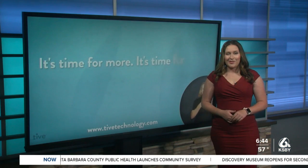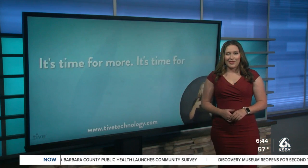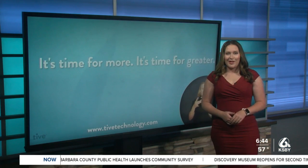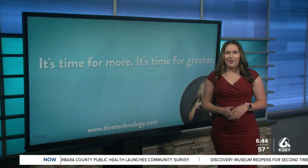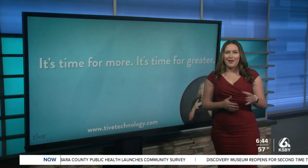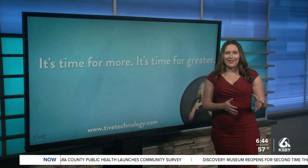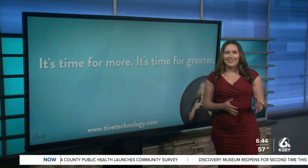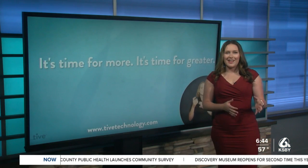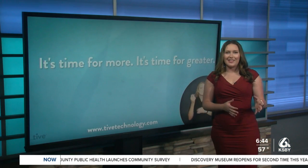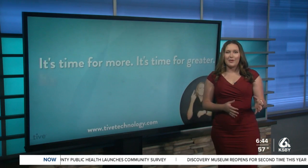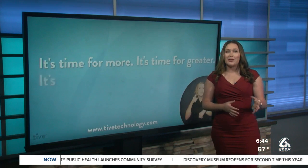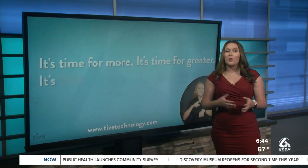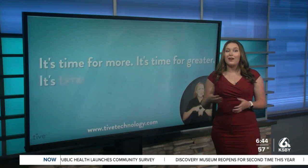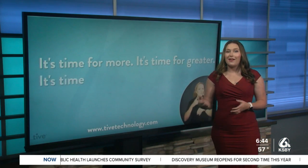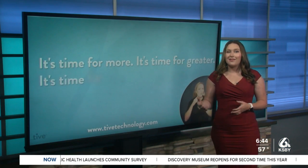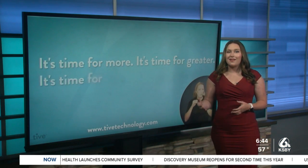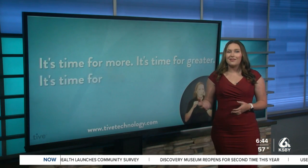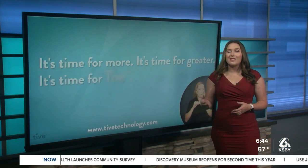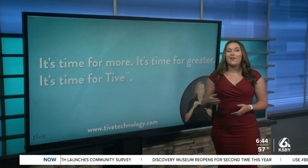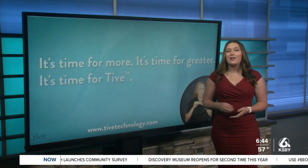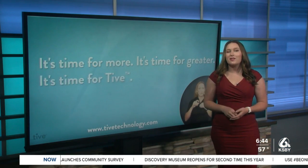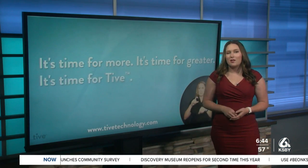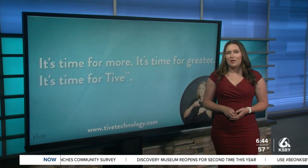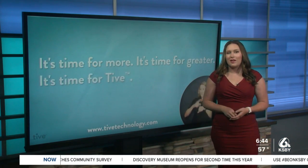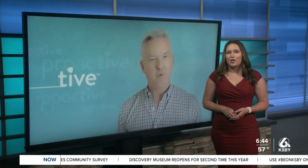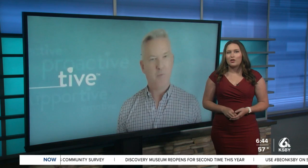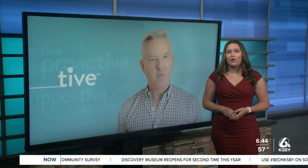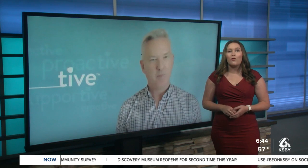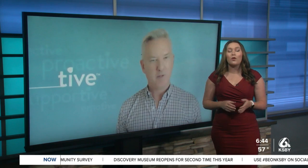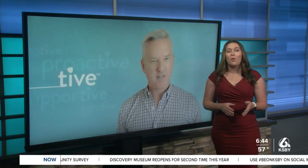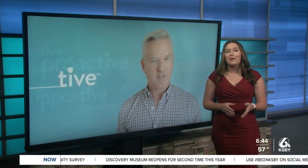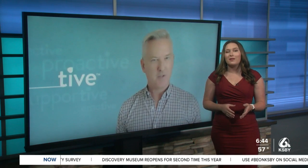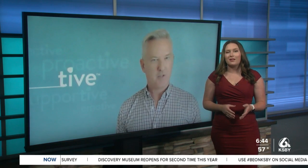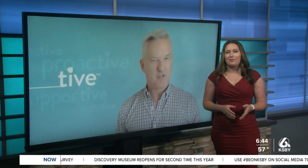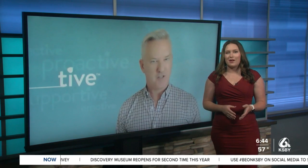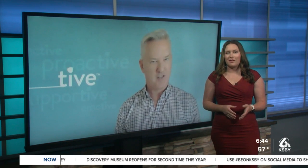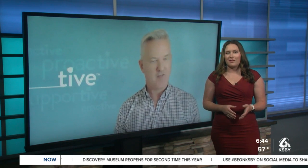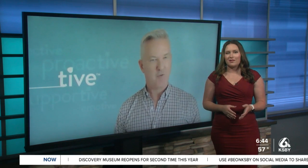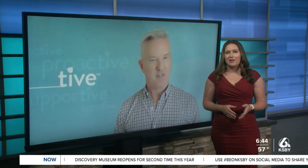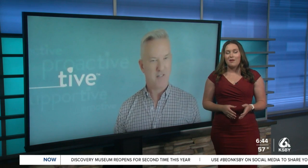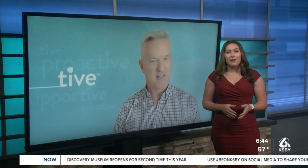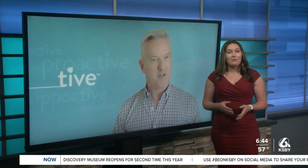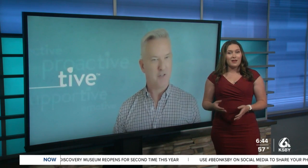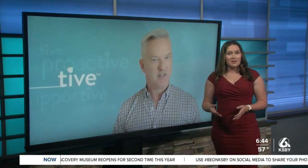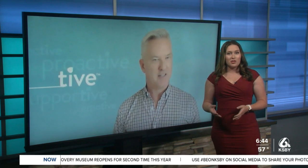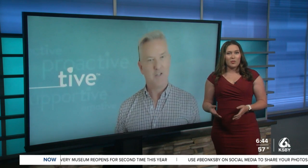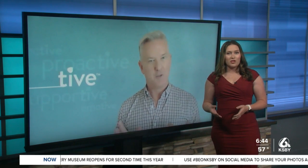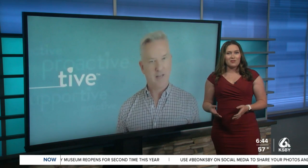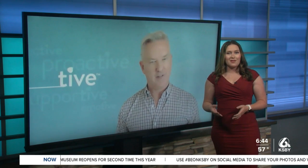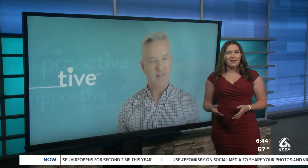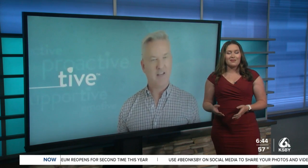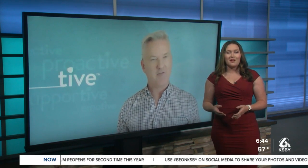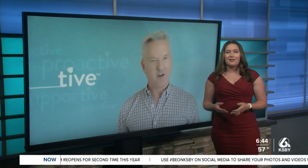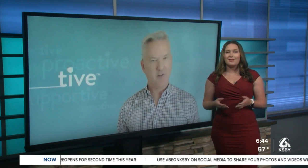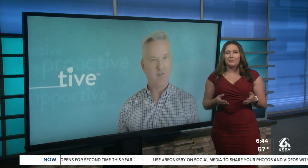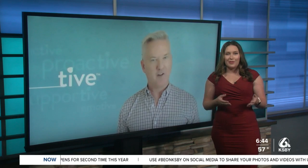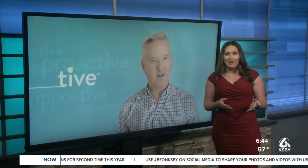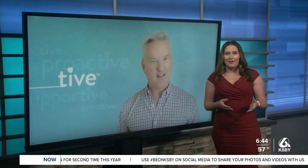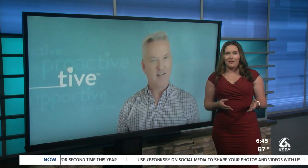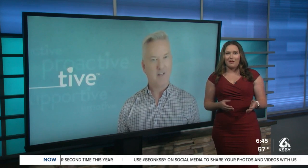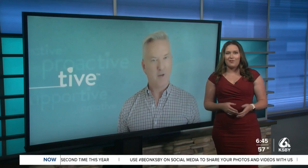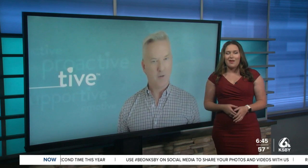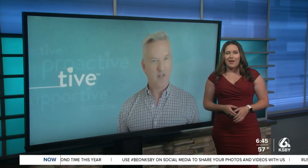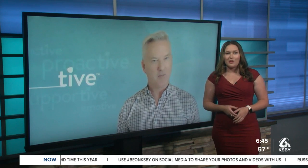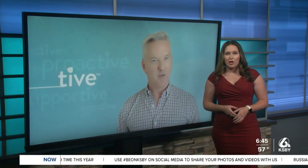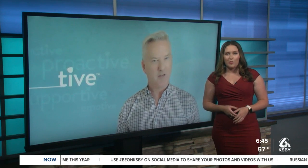Thanks, Janelle. American Sign Language, or ASL, is vital to communication for over 1 million Americans. But in many situations, ASL is simply